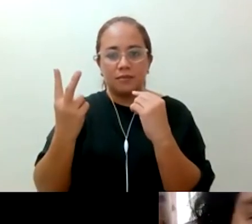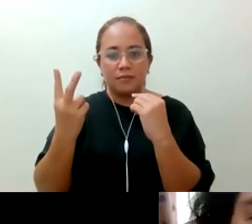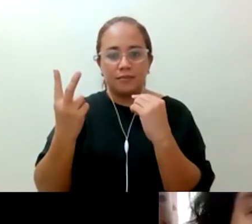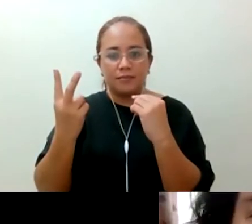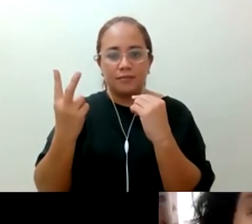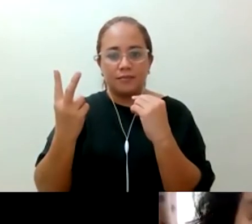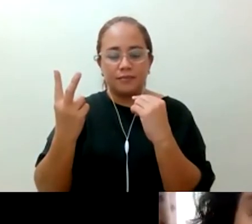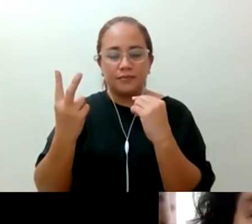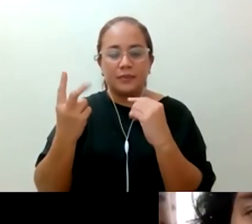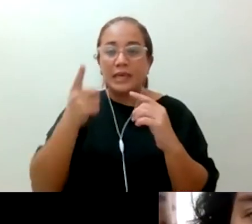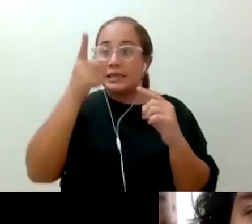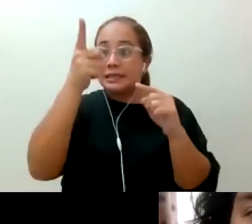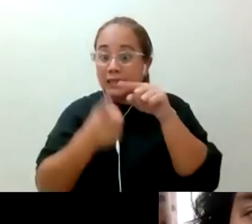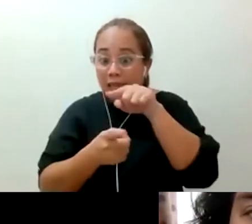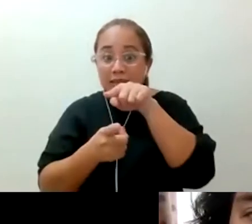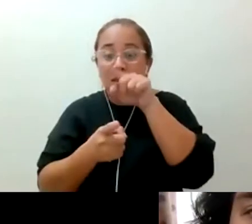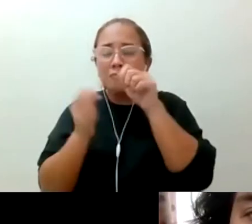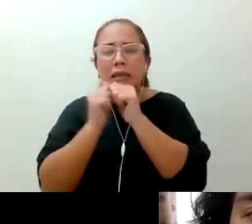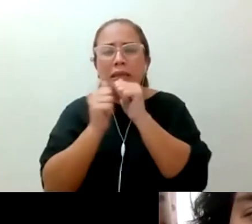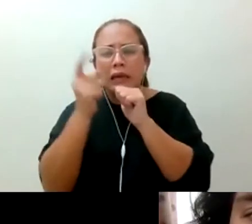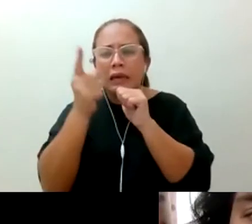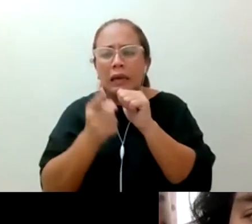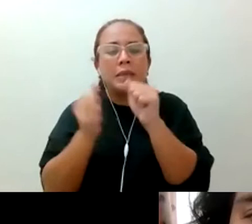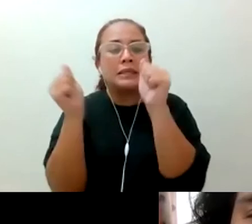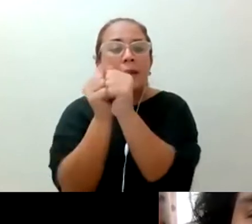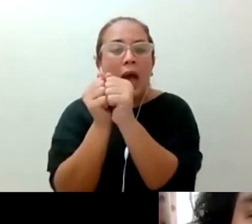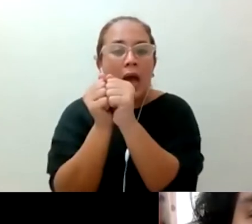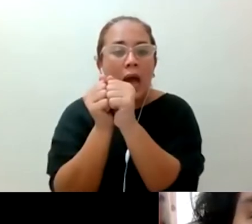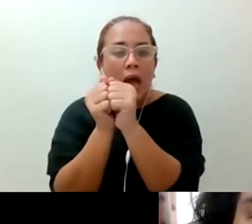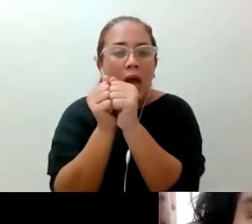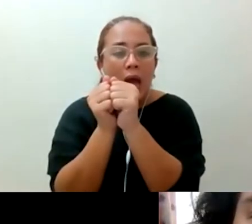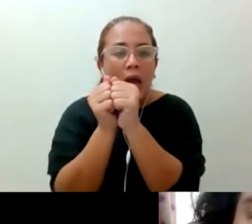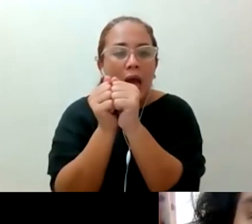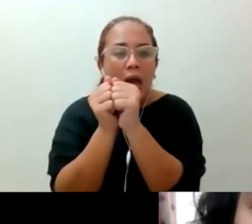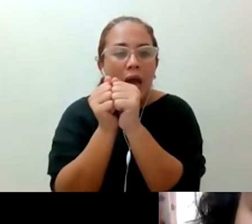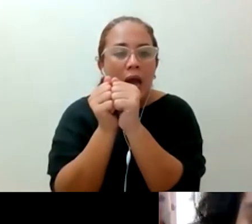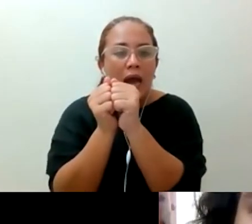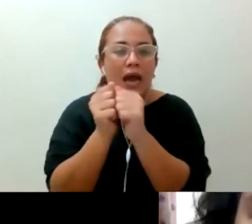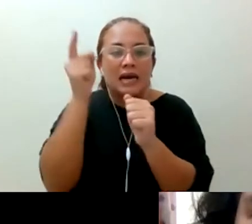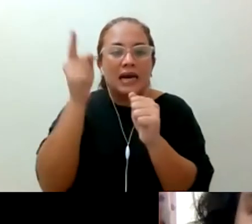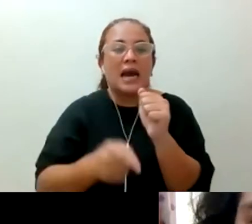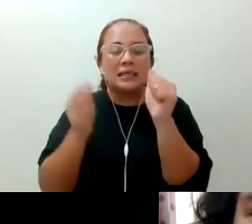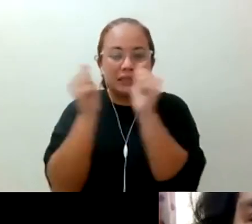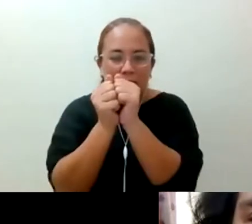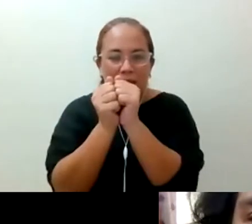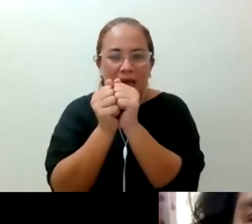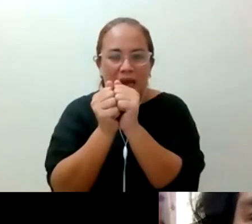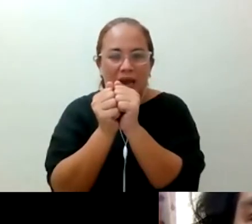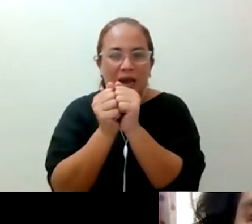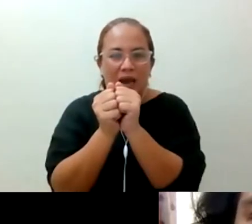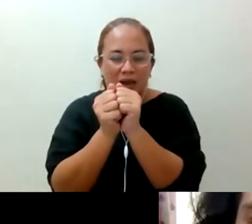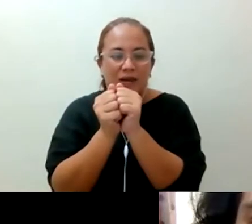And the slash means it's together. It's just a typing